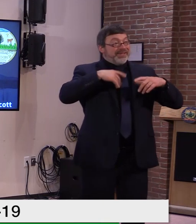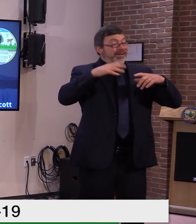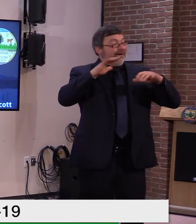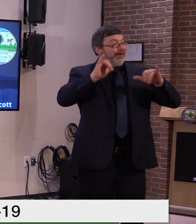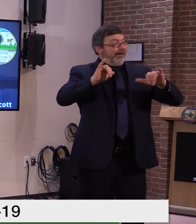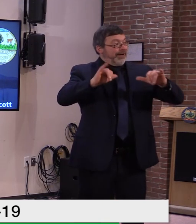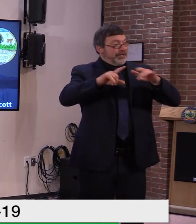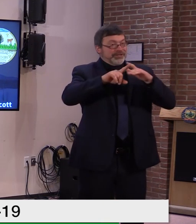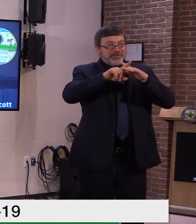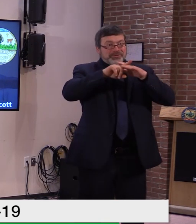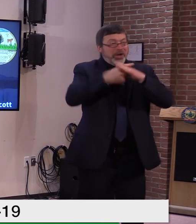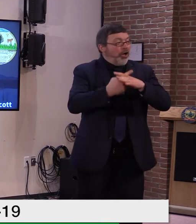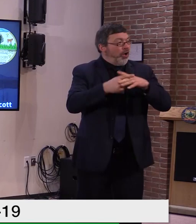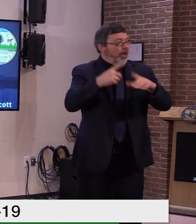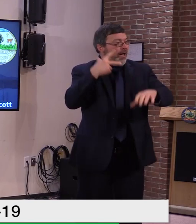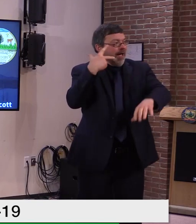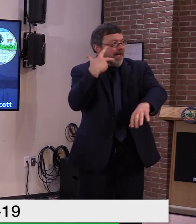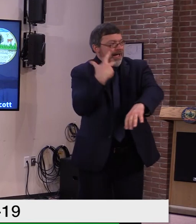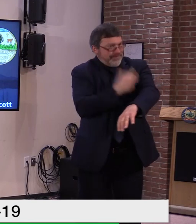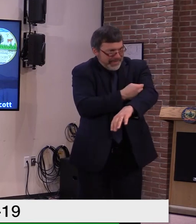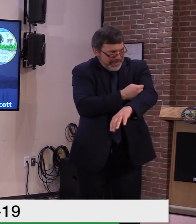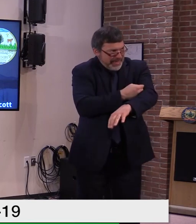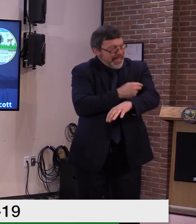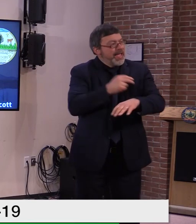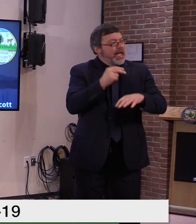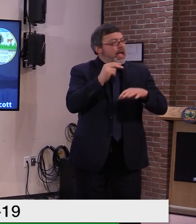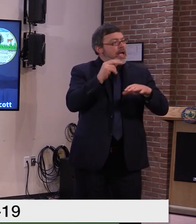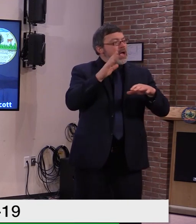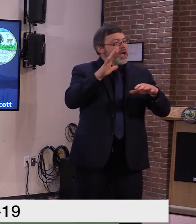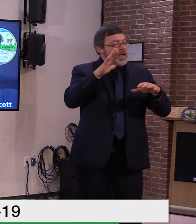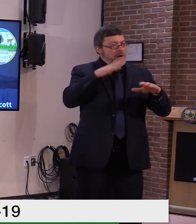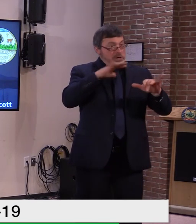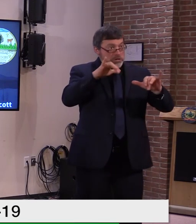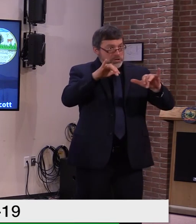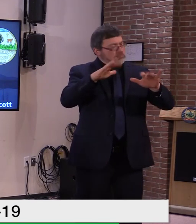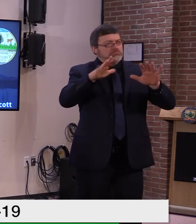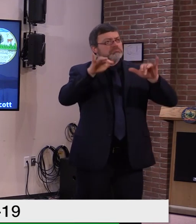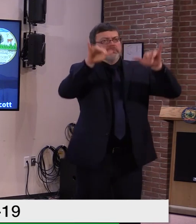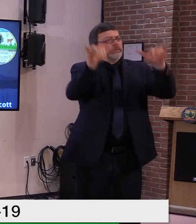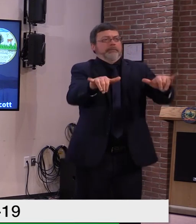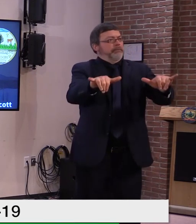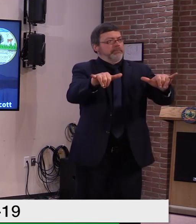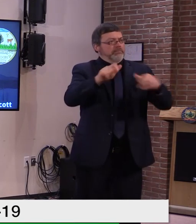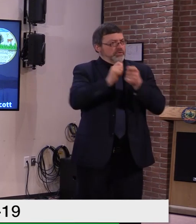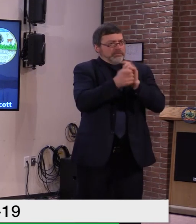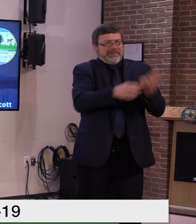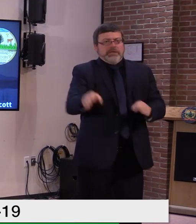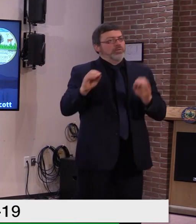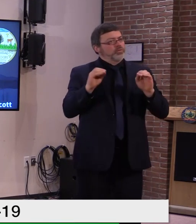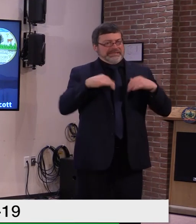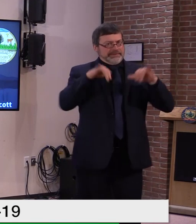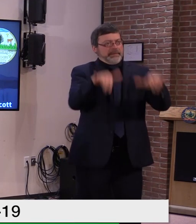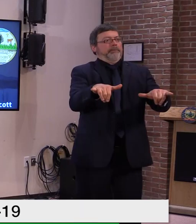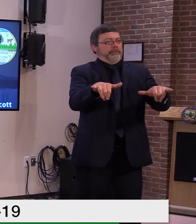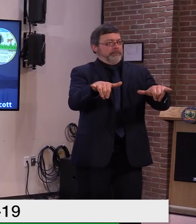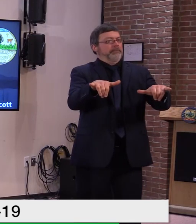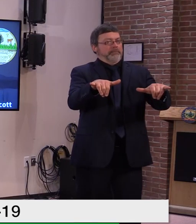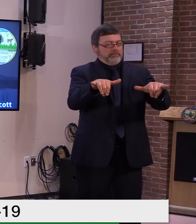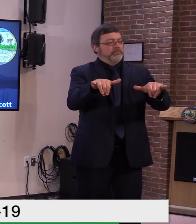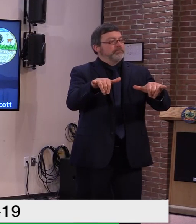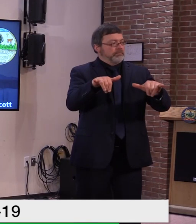update on this event. As I mentioned on Tuesday, after phase 1A, we're